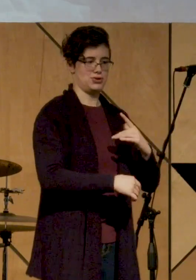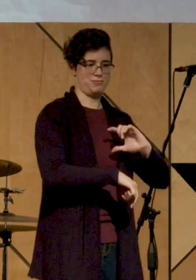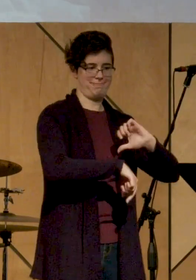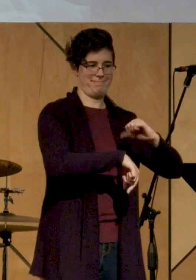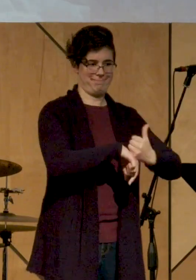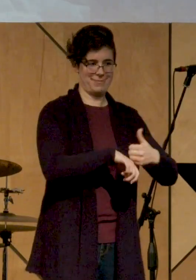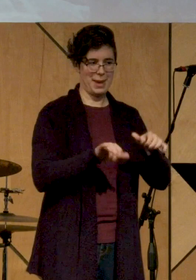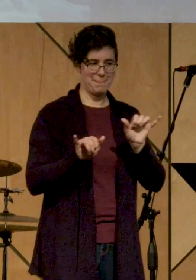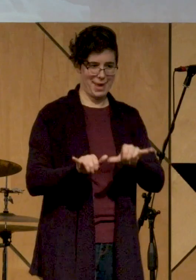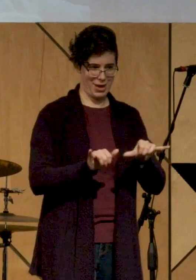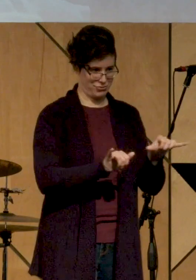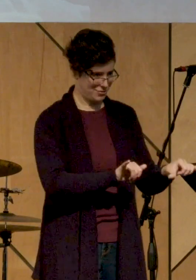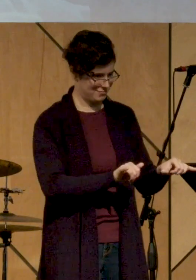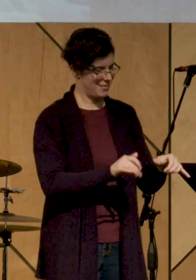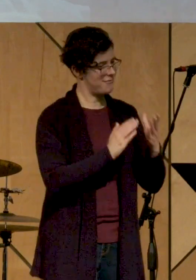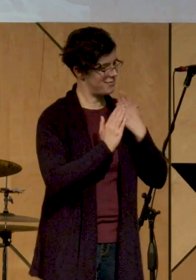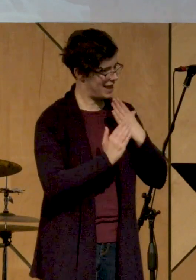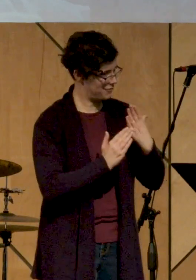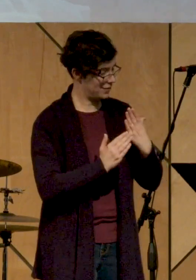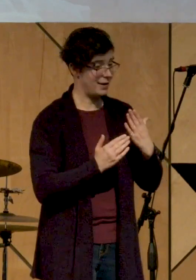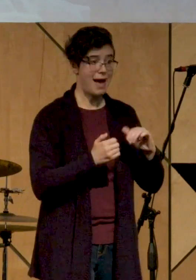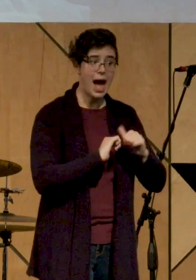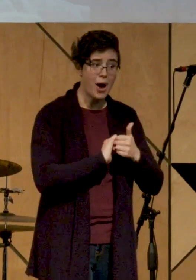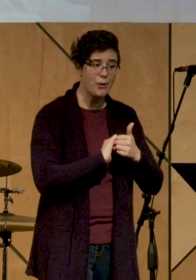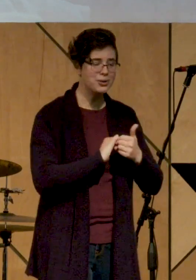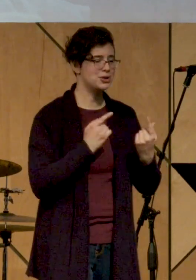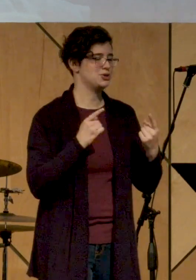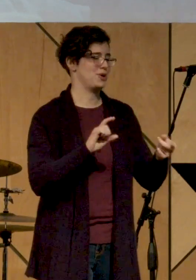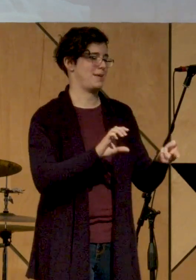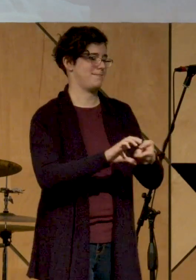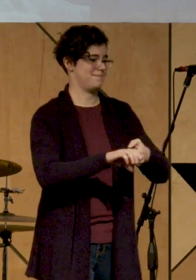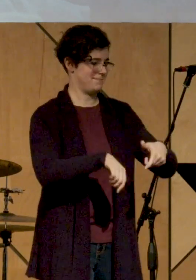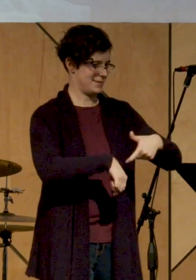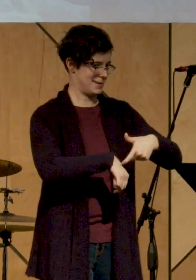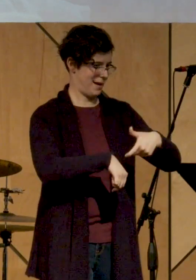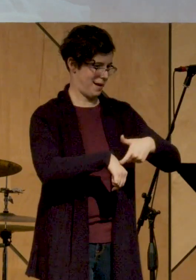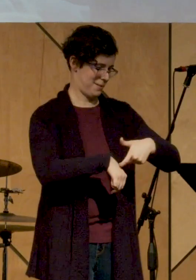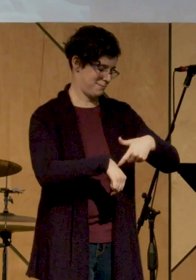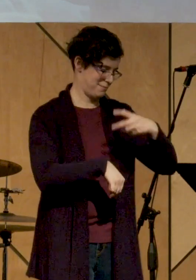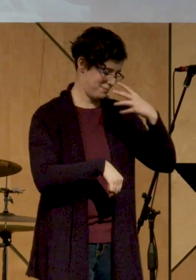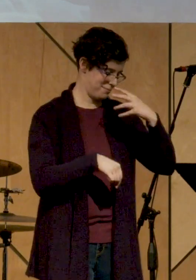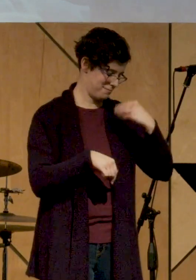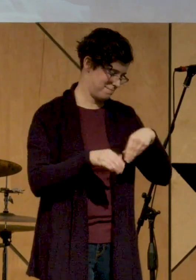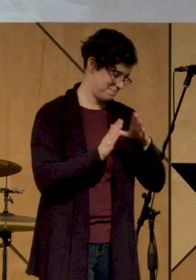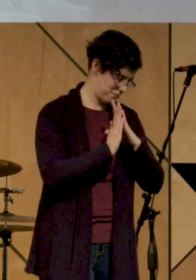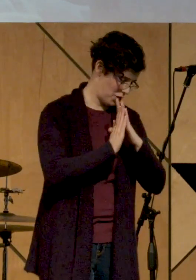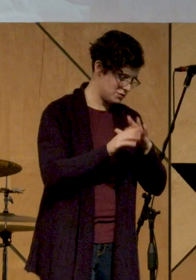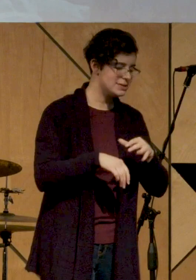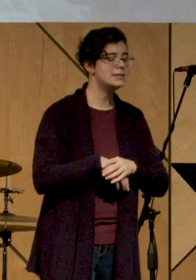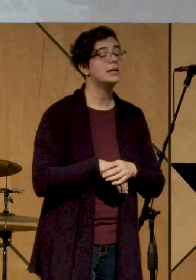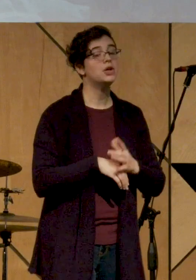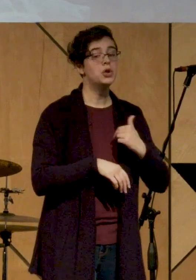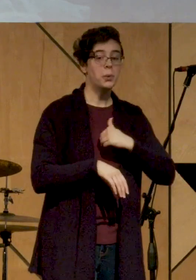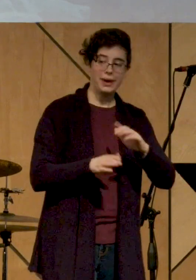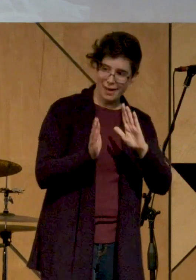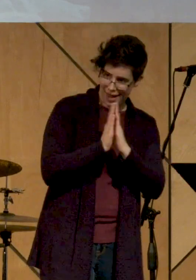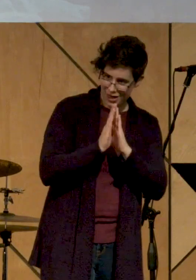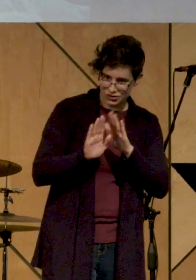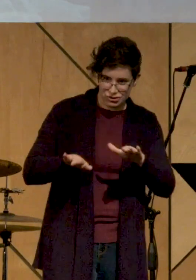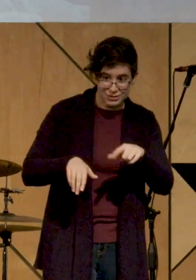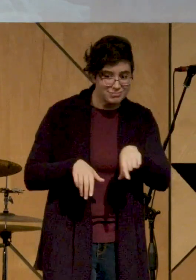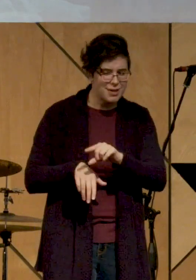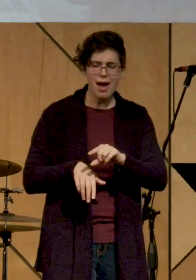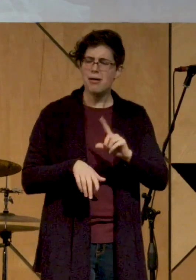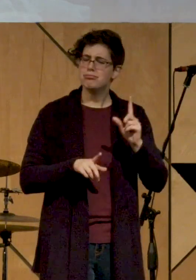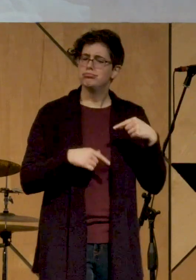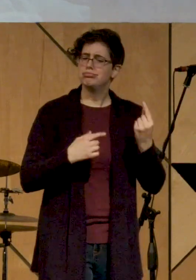rhythm in our family at bedtime prayers. Here's what we do. We just ask our kids, what was the best part of